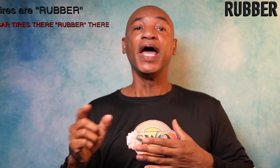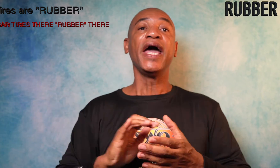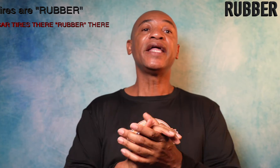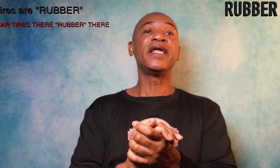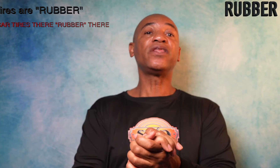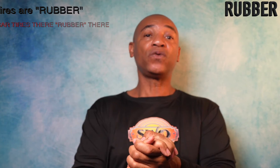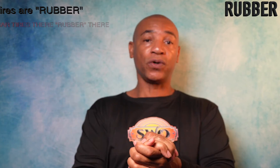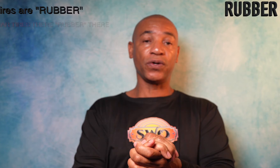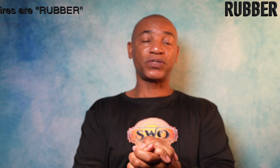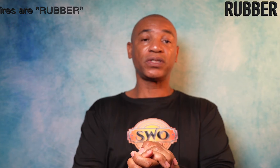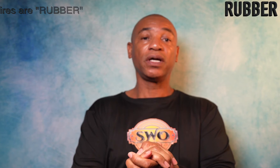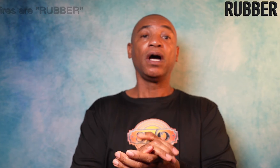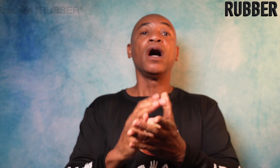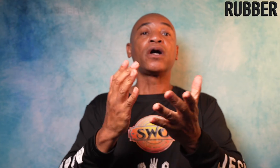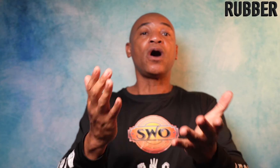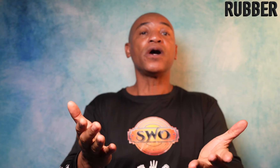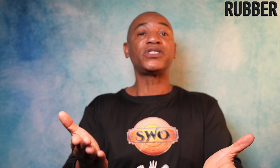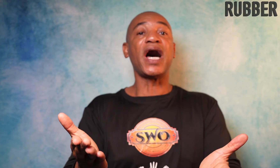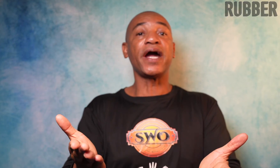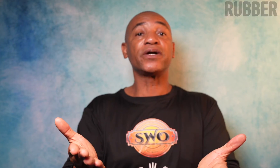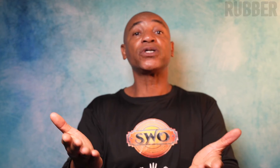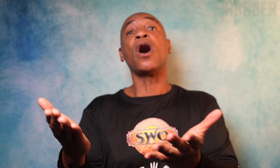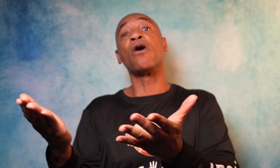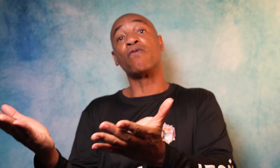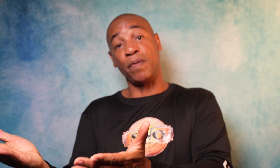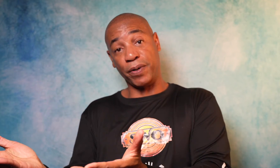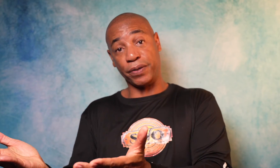In other words, car tires are rubber.